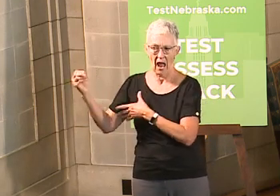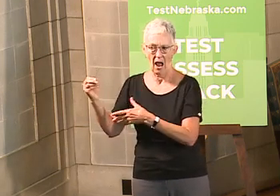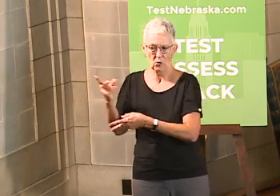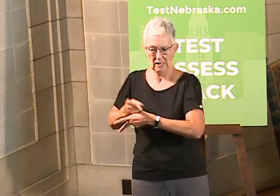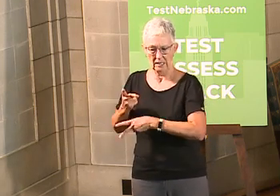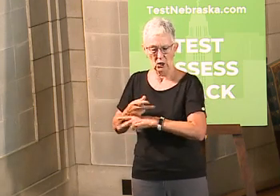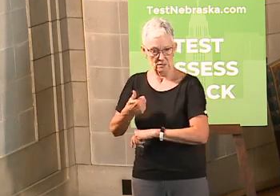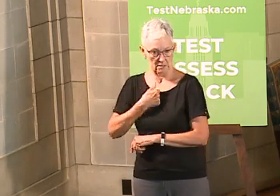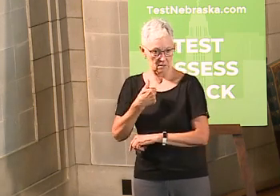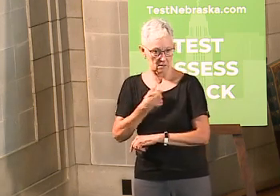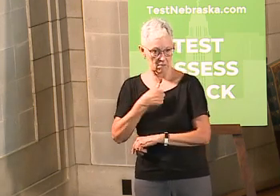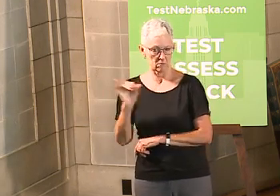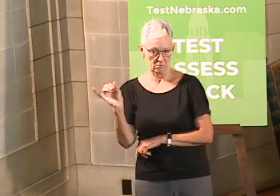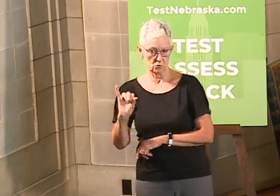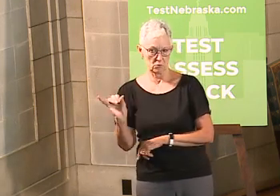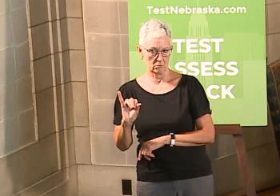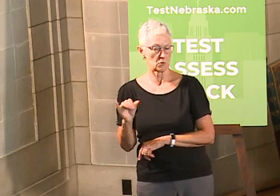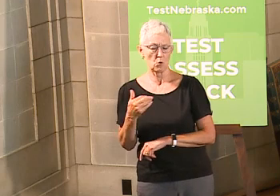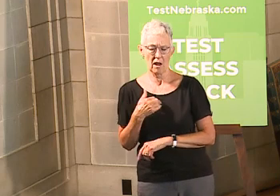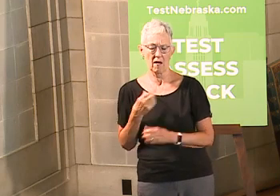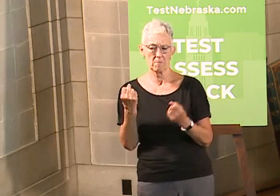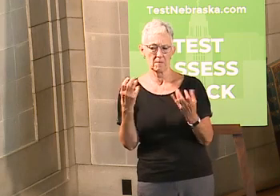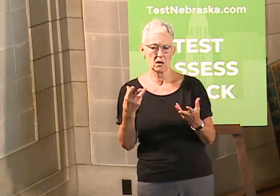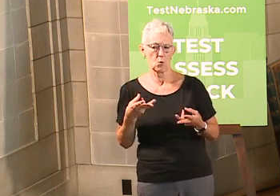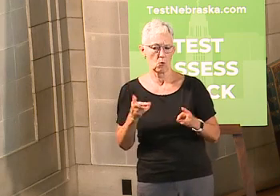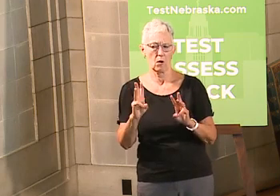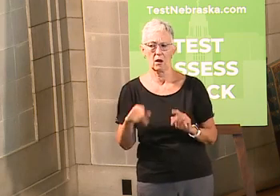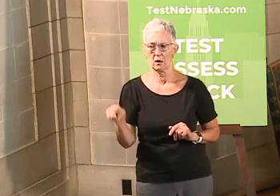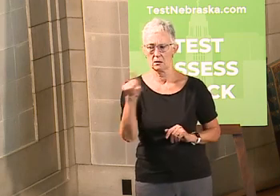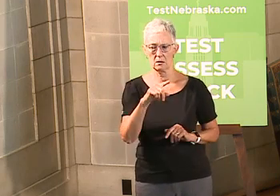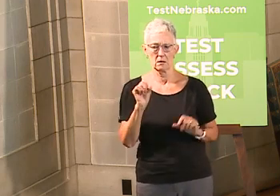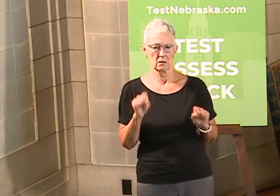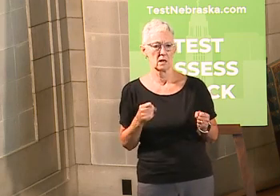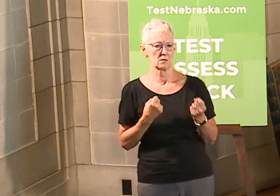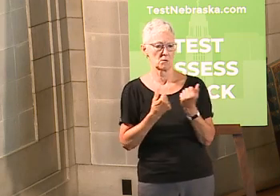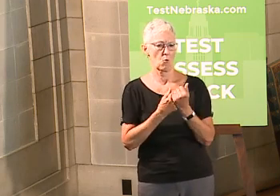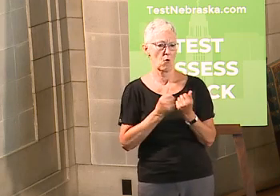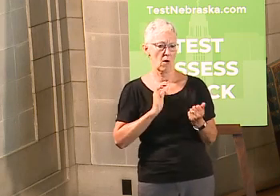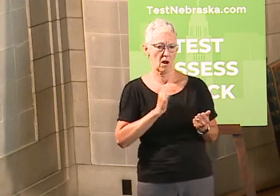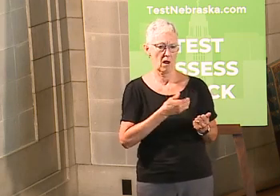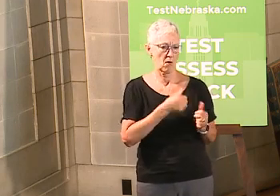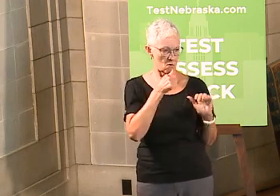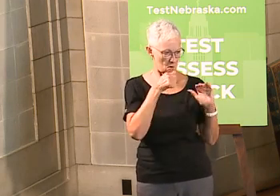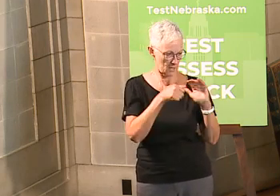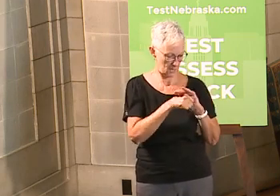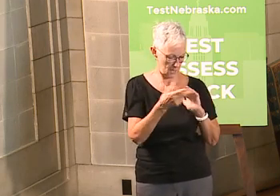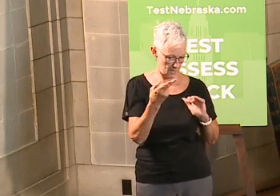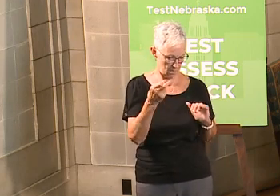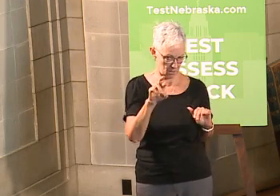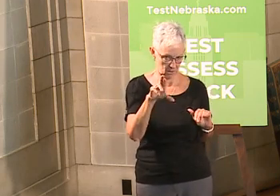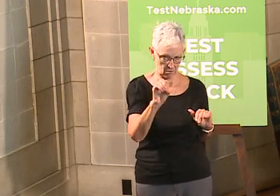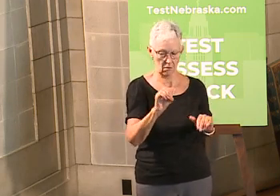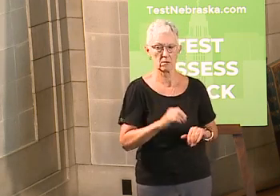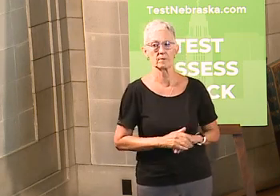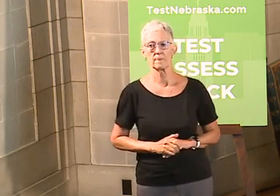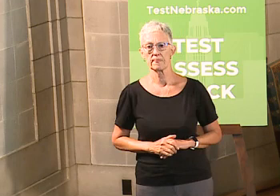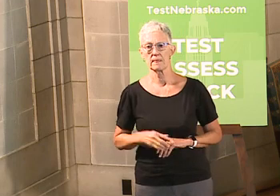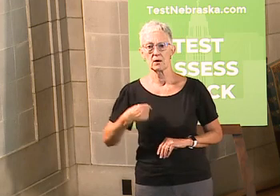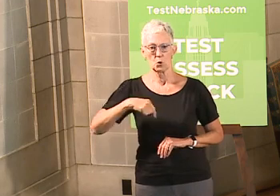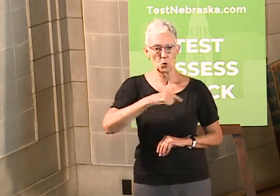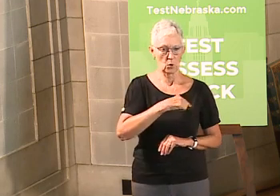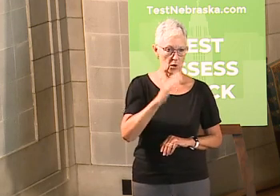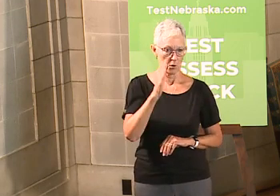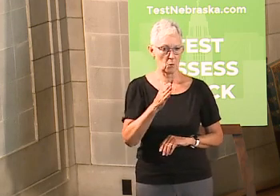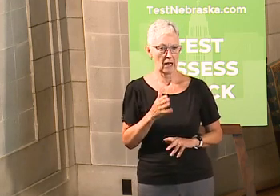to participate and support our Hidden Heroes. We'll also be hosting an annual observance. It's hard to predict what that